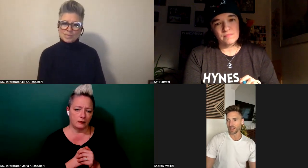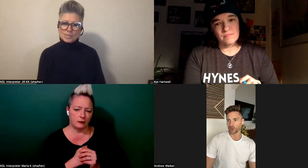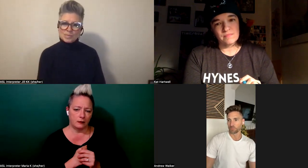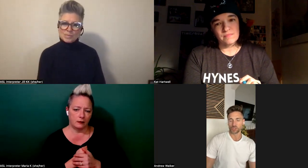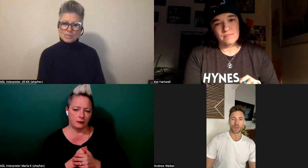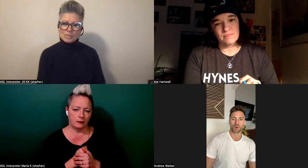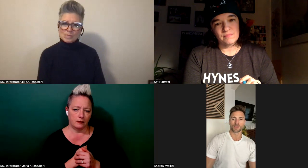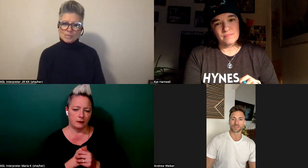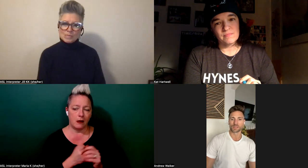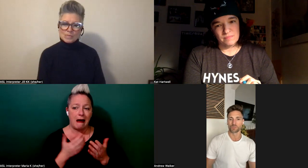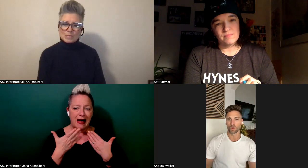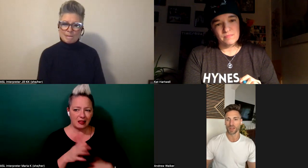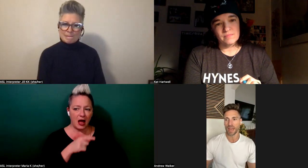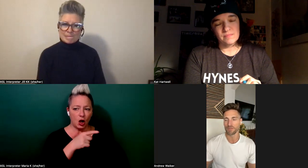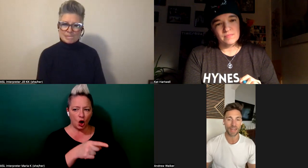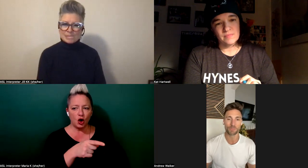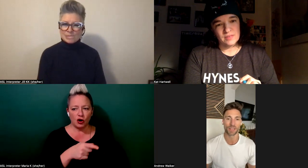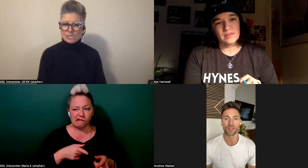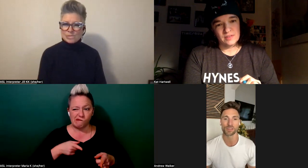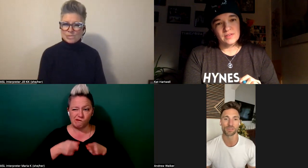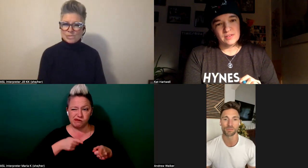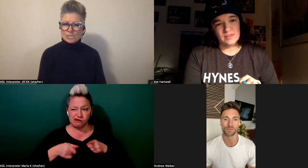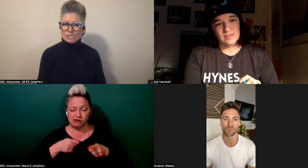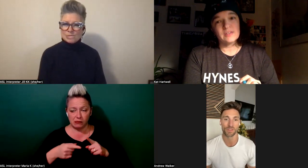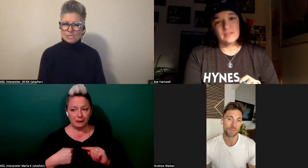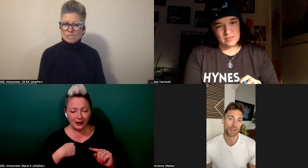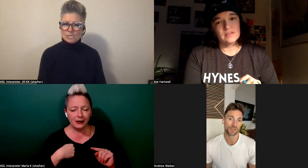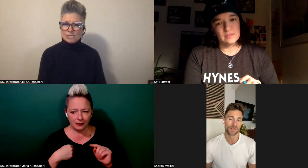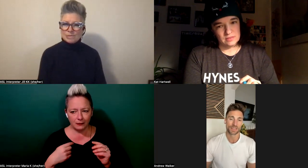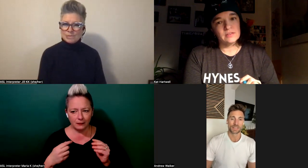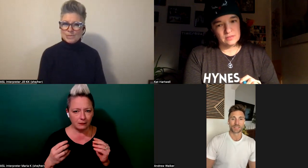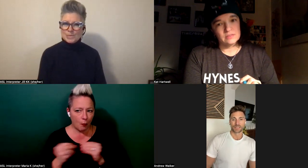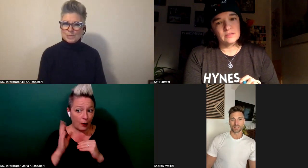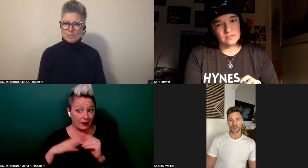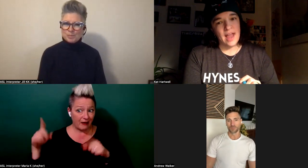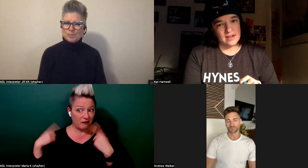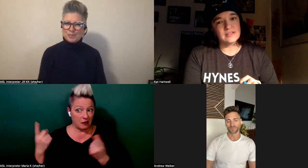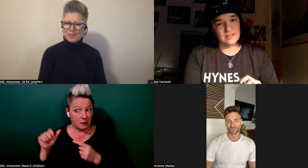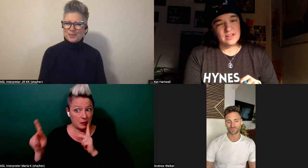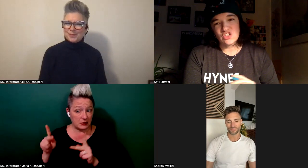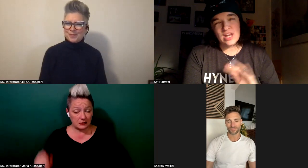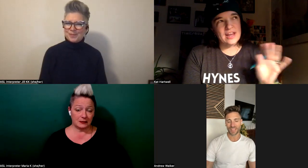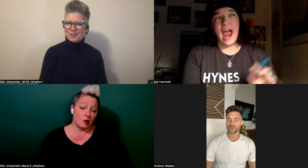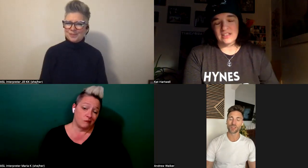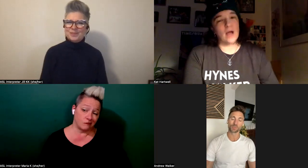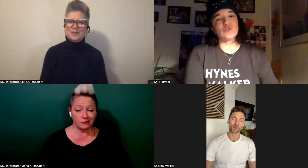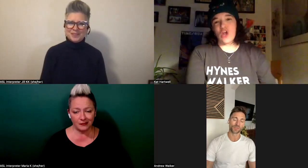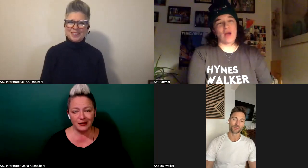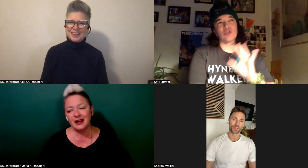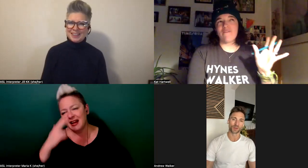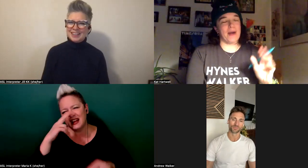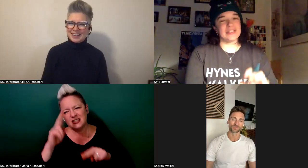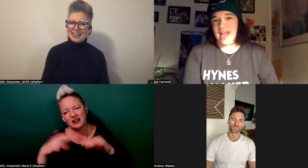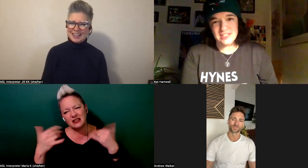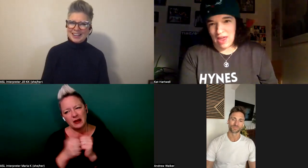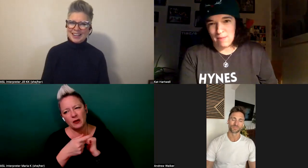kind of let her push my buttons more than I have anybody else for that matter. So it's fun to play